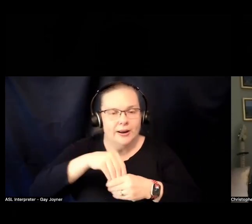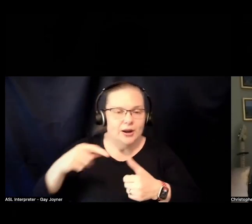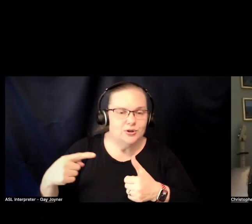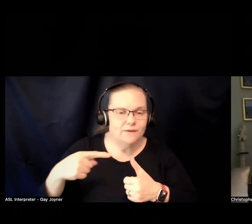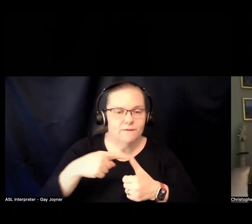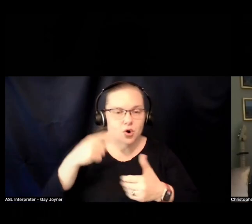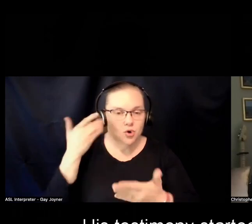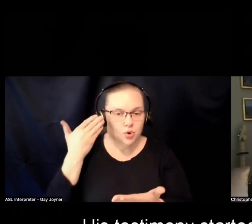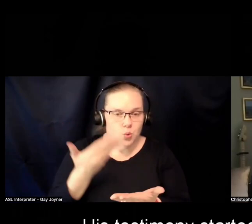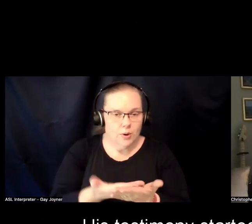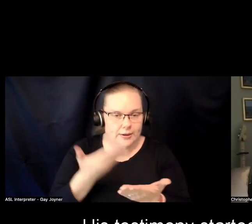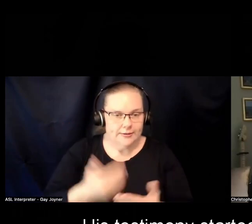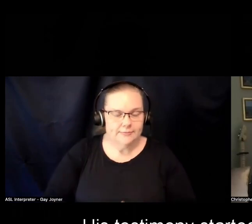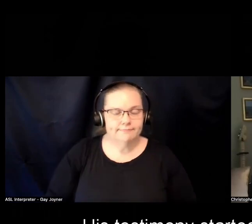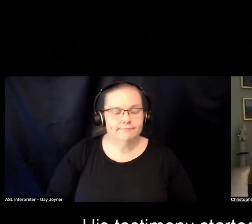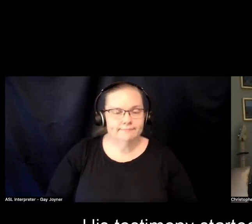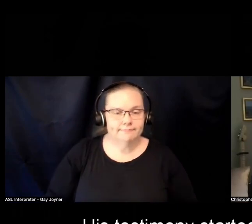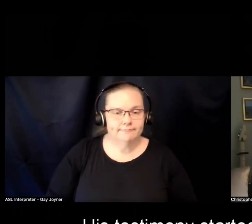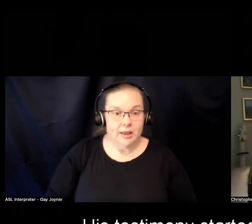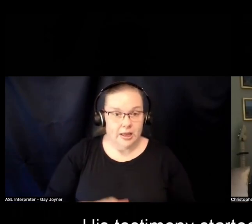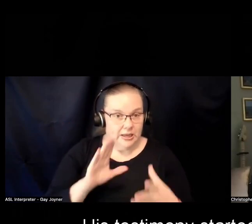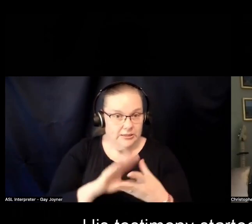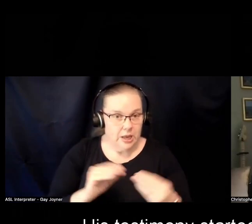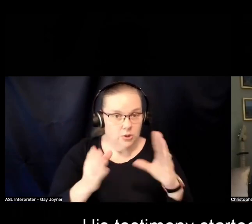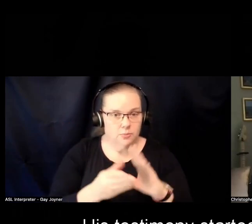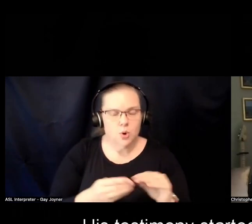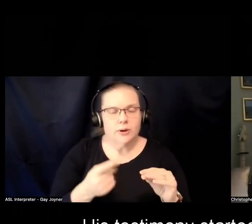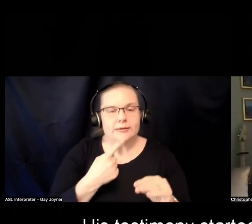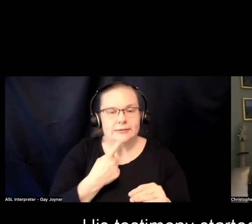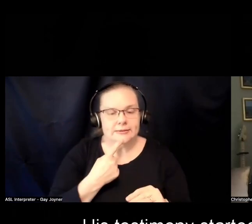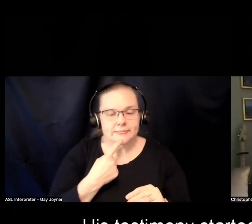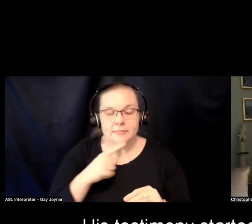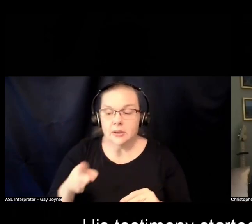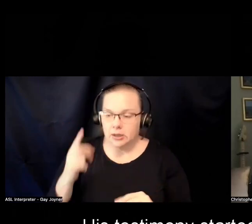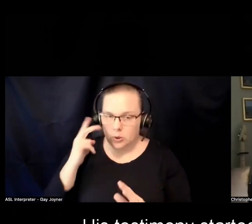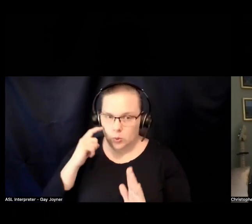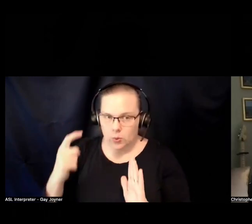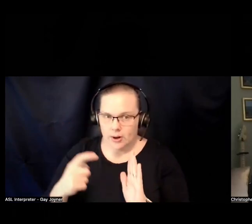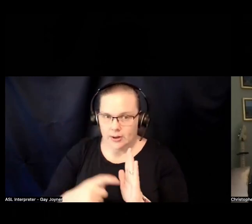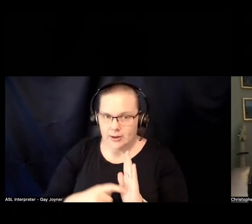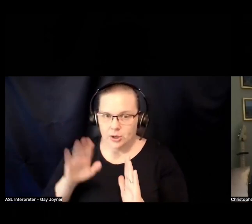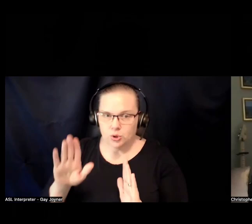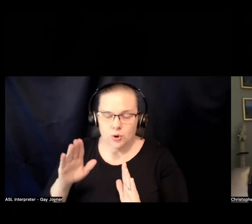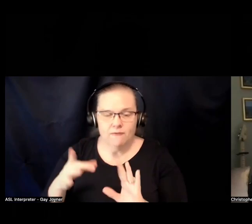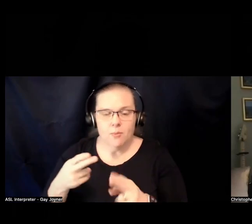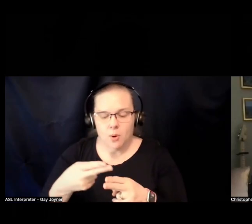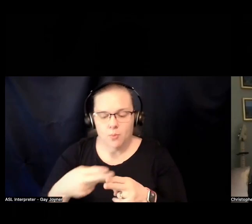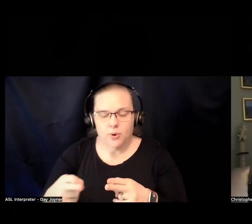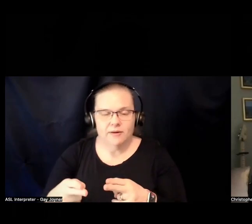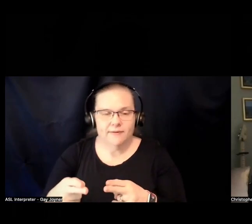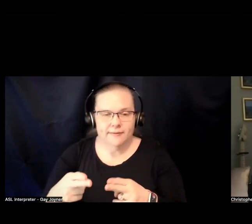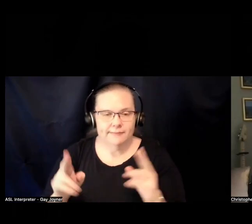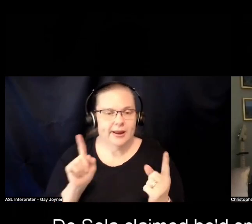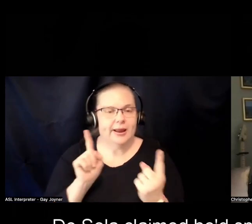witness. His testimony started off with claims that he recognized Anna Rosenberg from a brief encounter 15 years in the